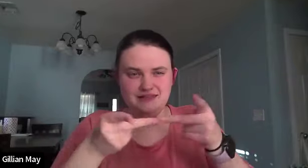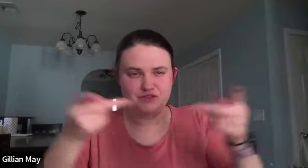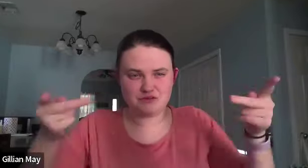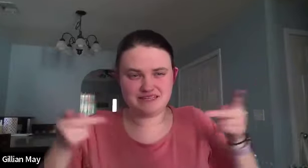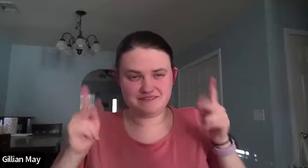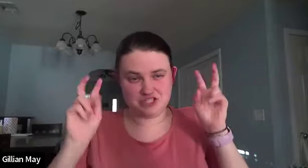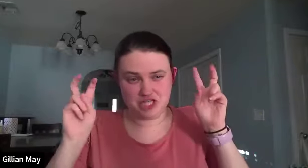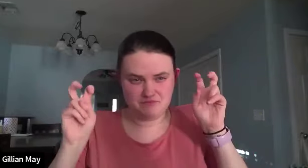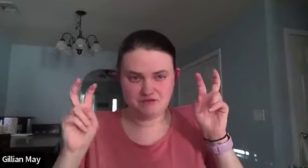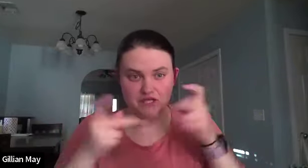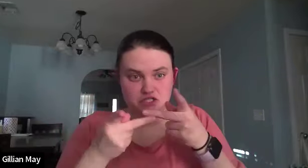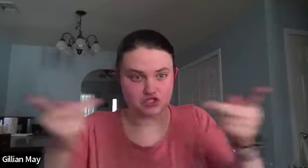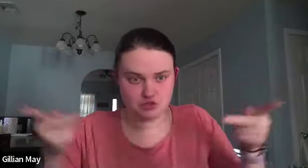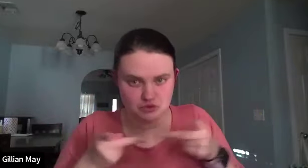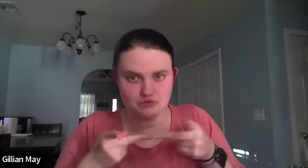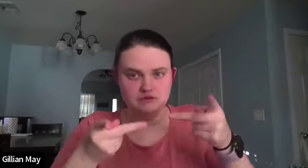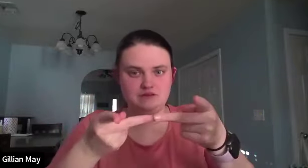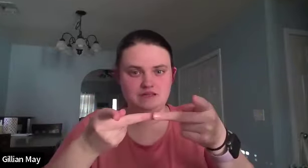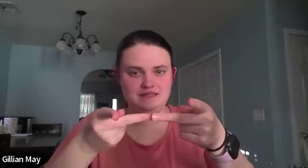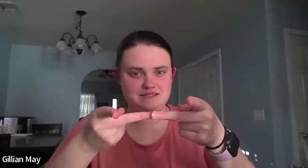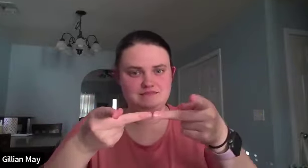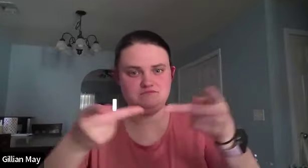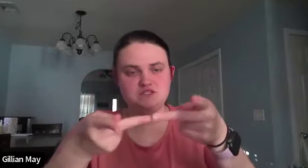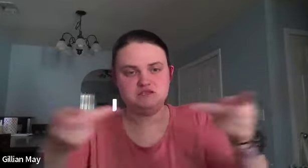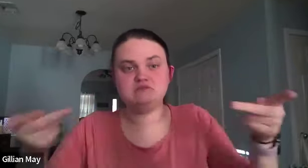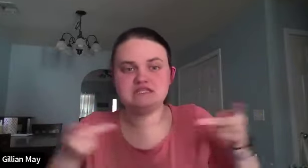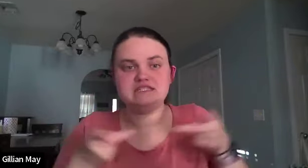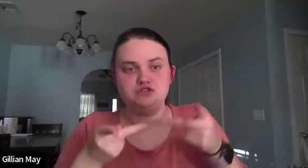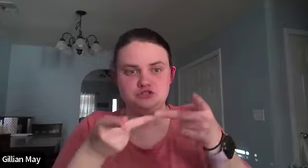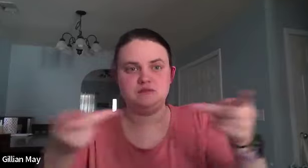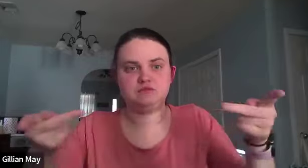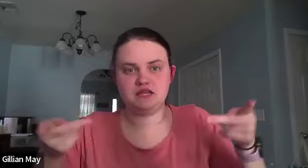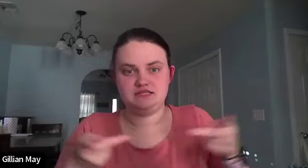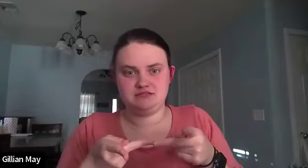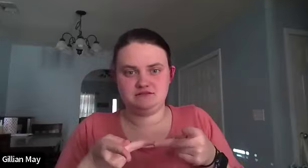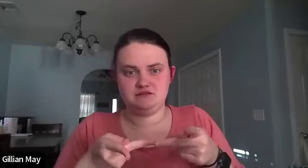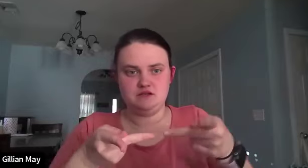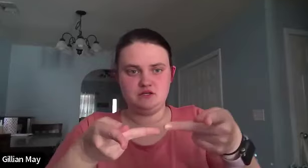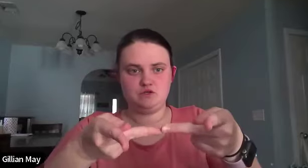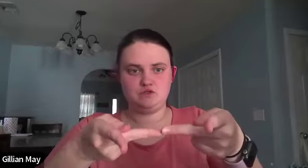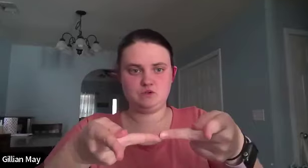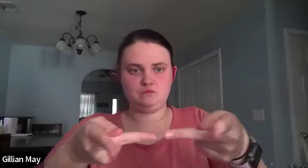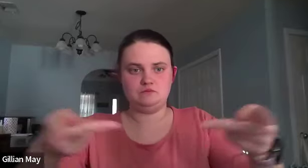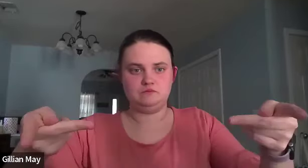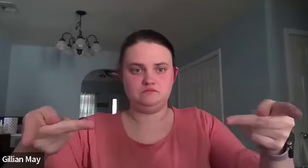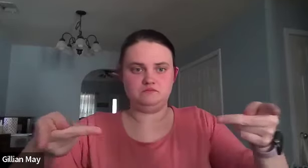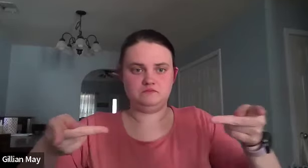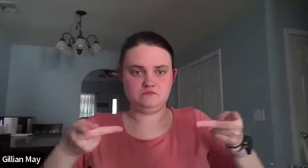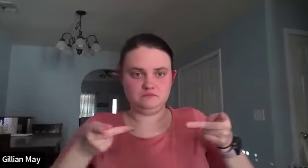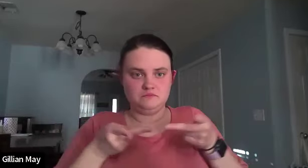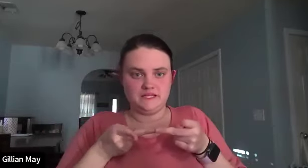even though it's like the shape of like a circle, it's still you're saying place. So